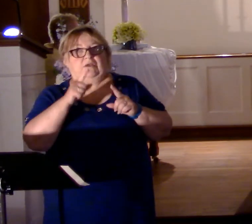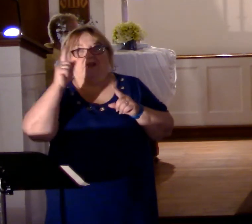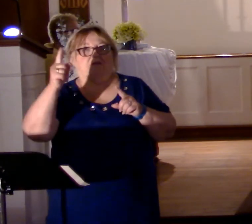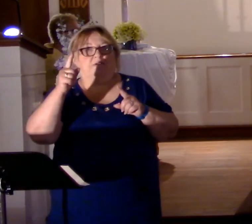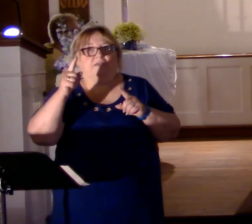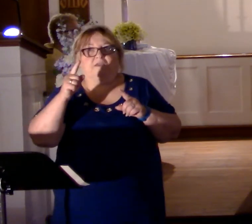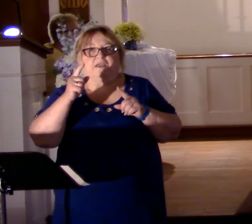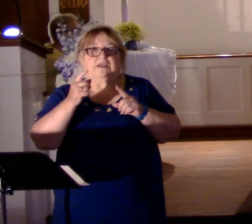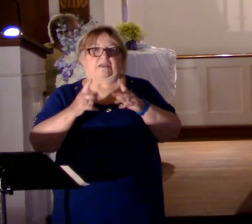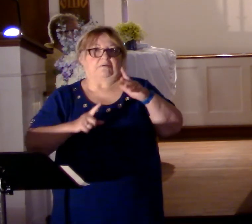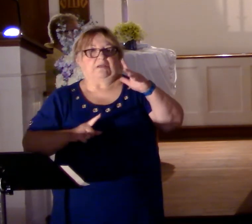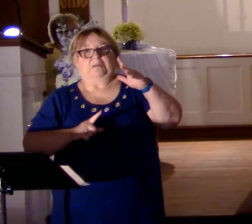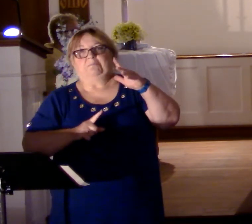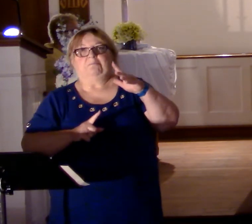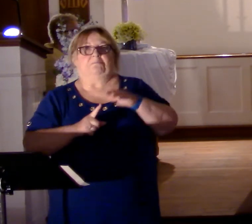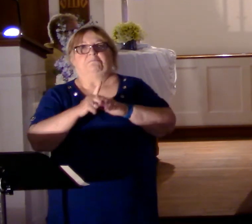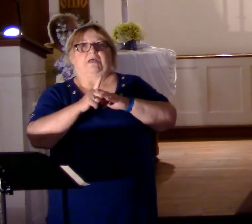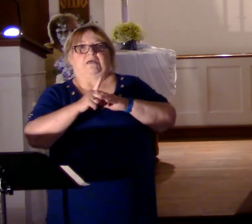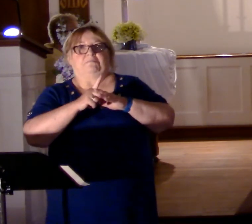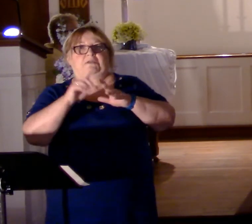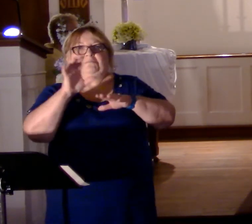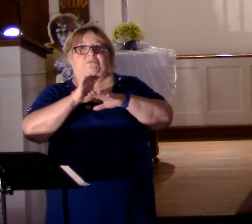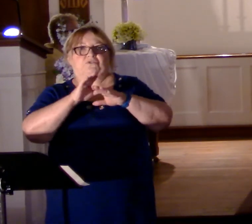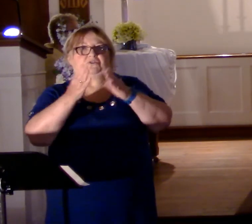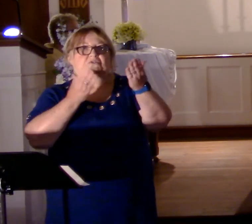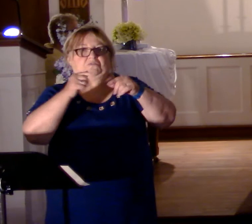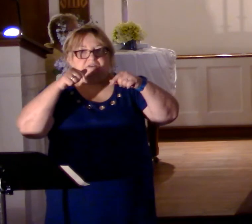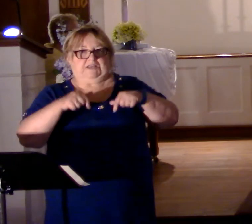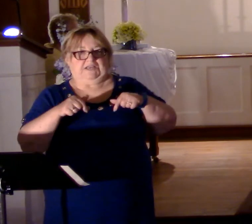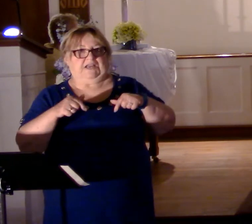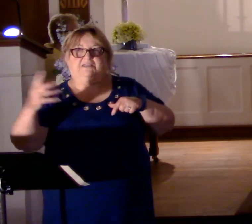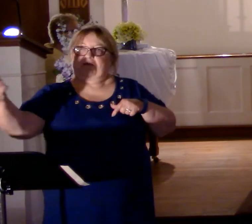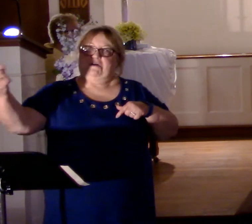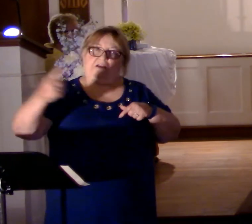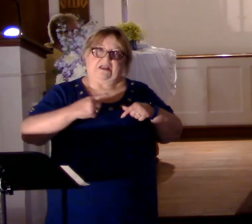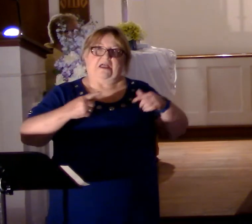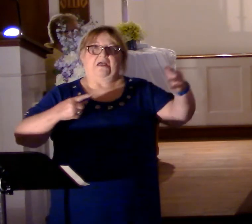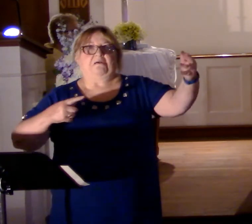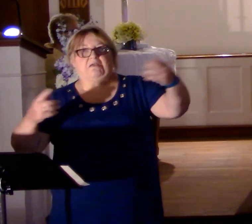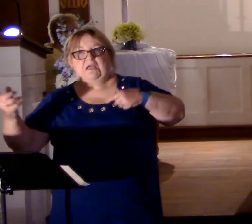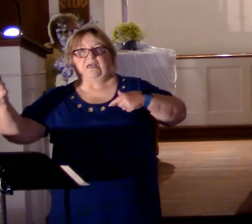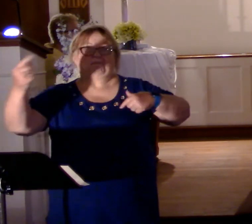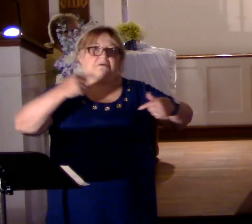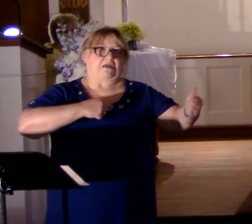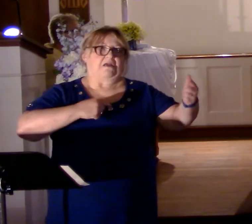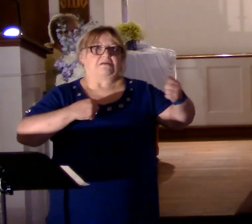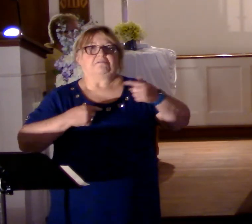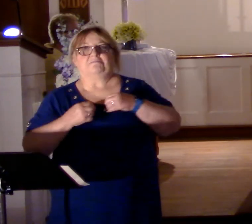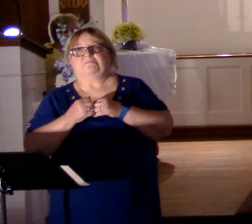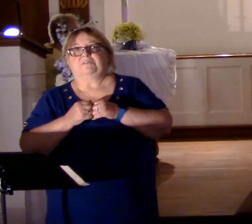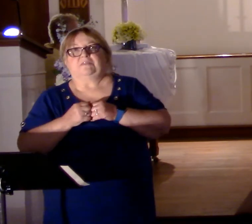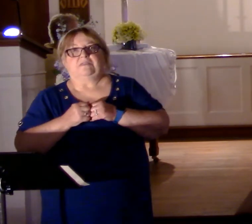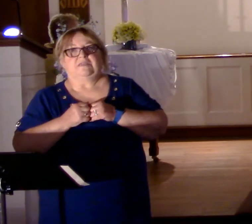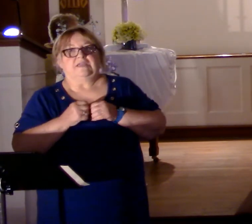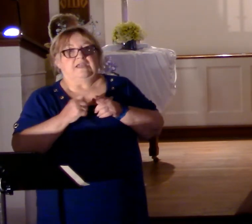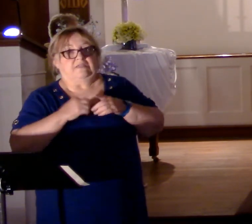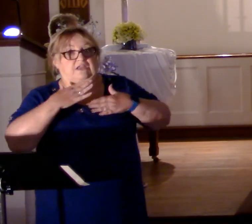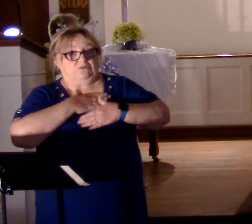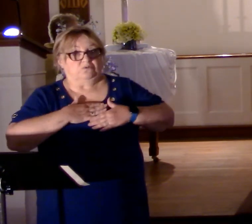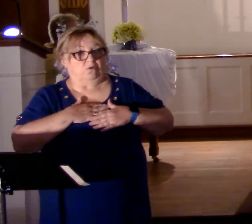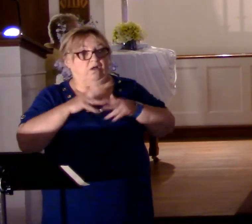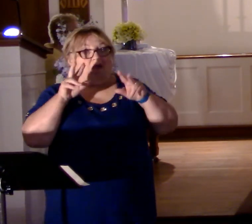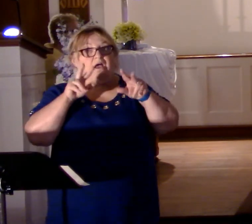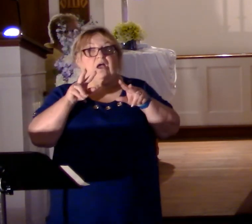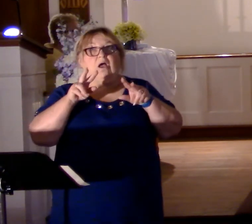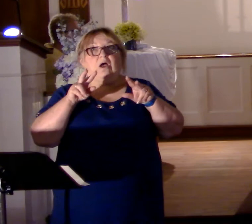have a pop-up church service, here they would come from miles around. They enjoyed